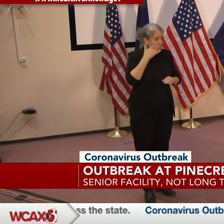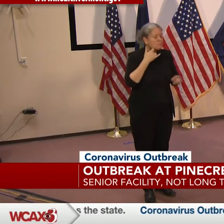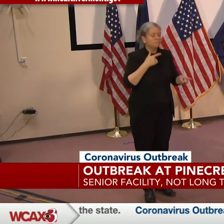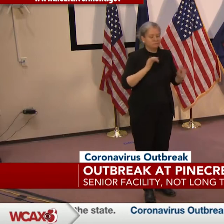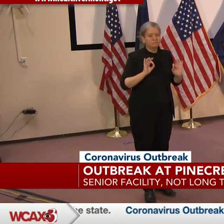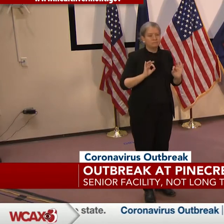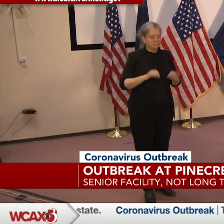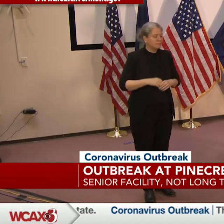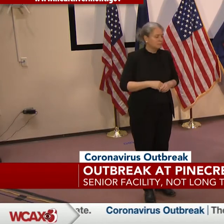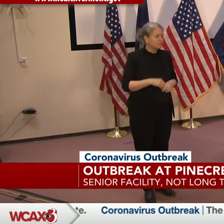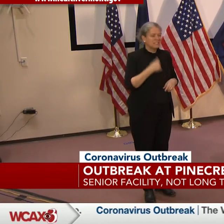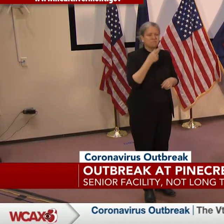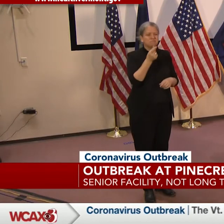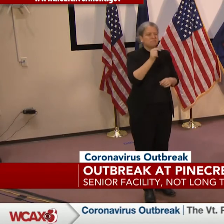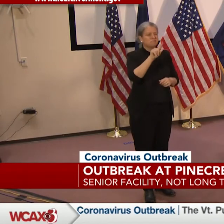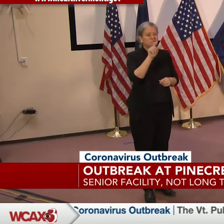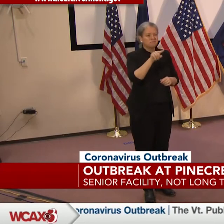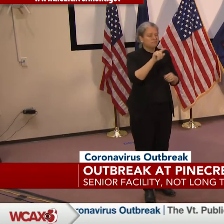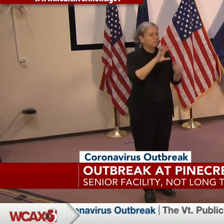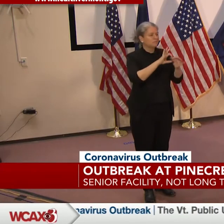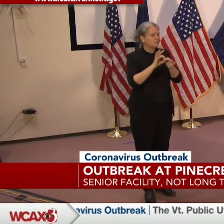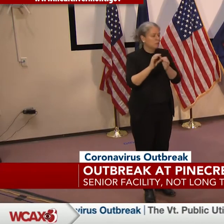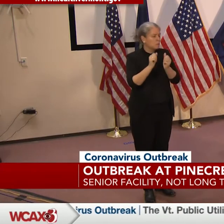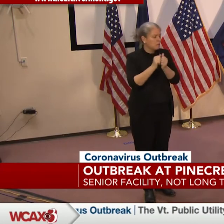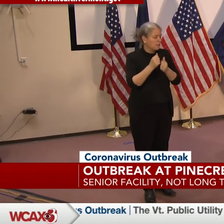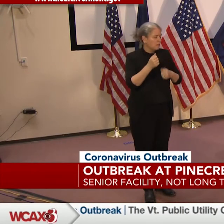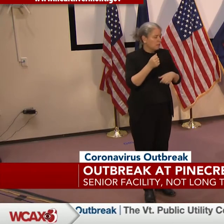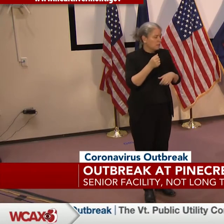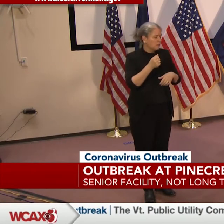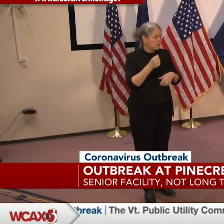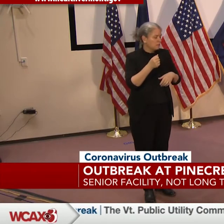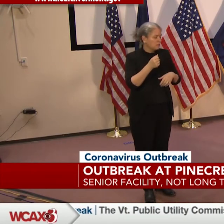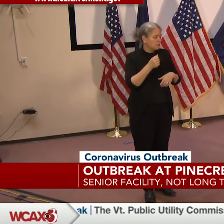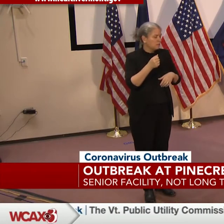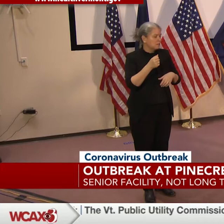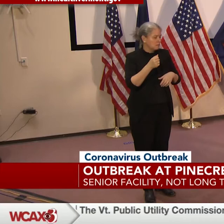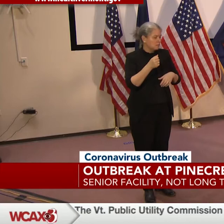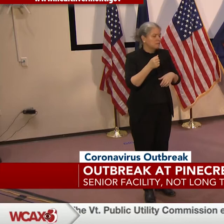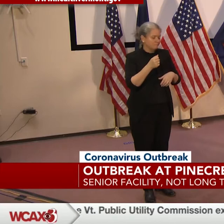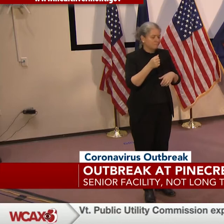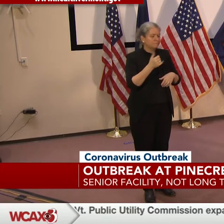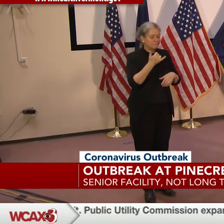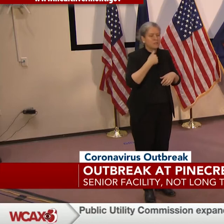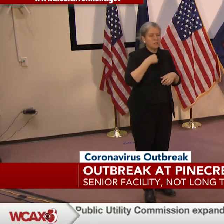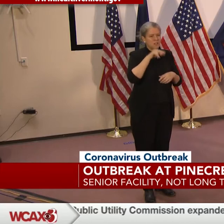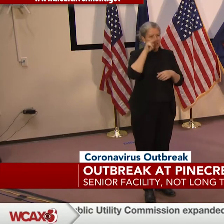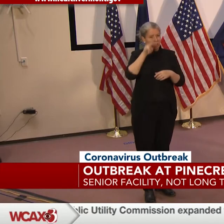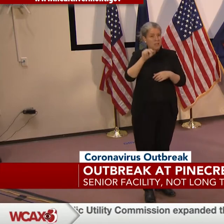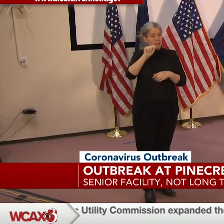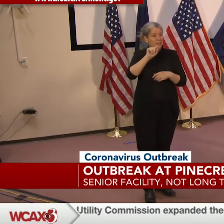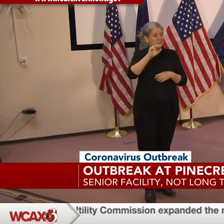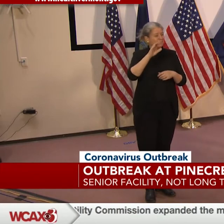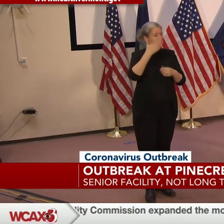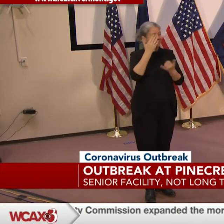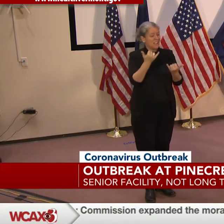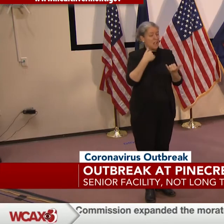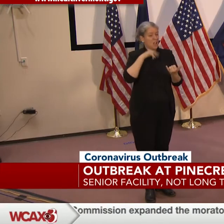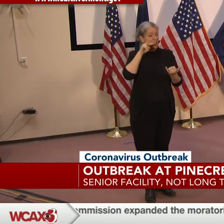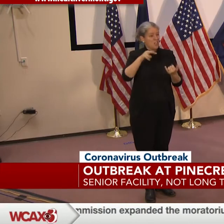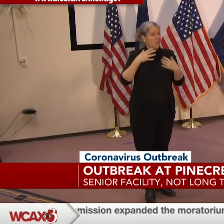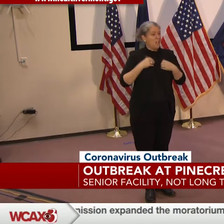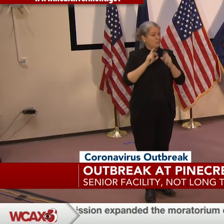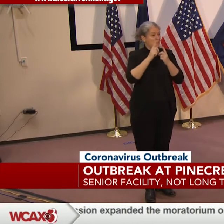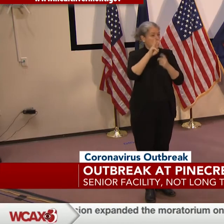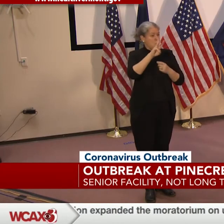Thank you. I've just got a quick question about the difference in total between the map and the graph that's published on the